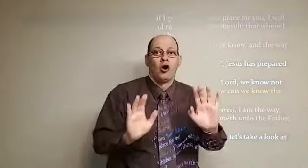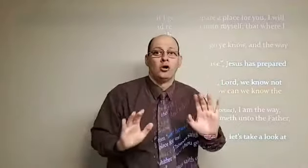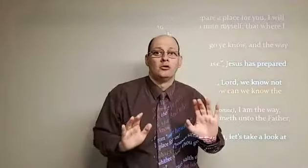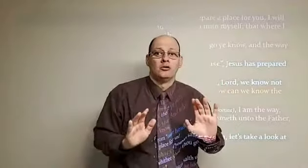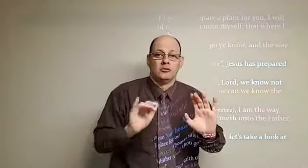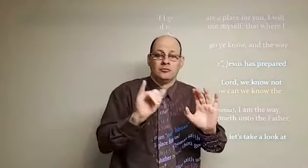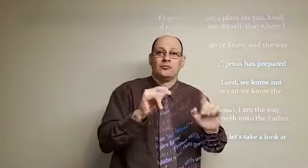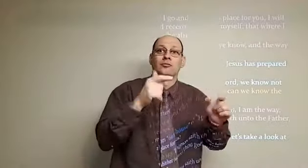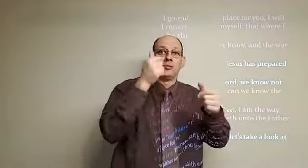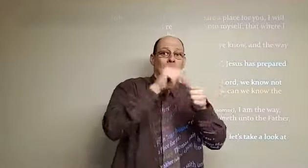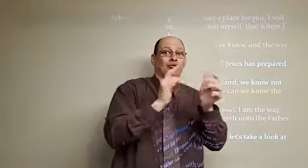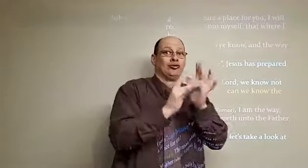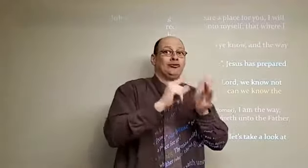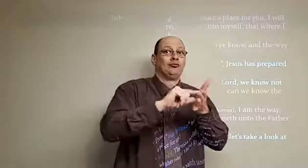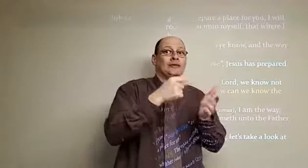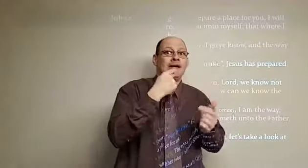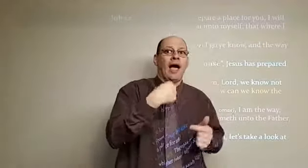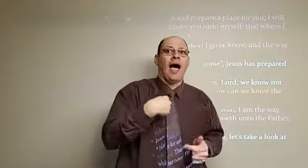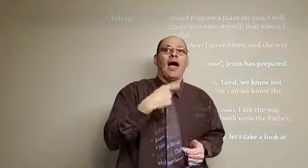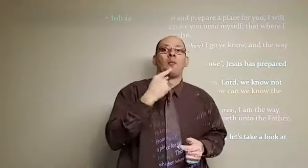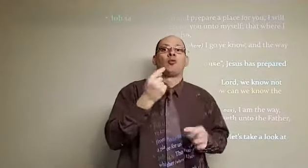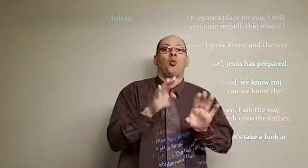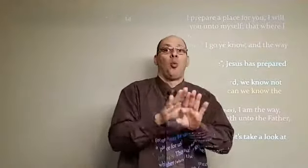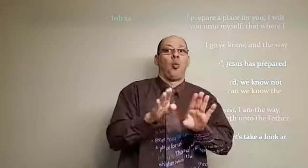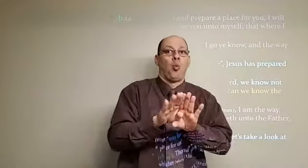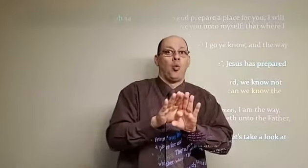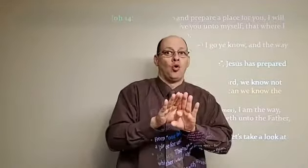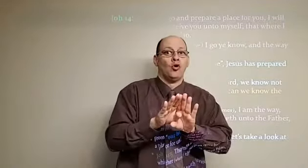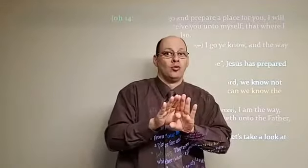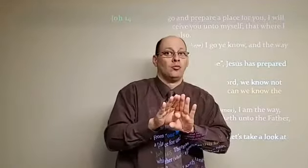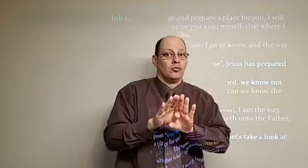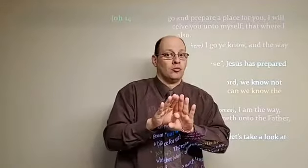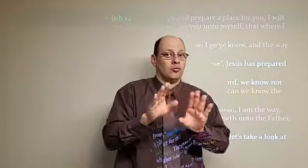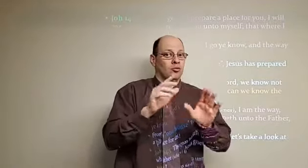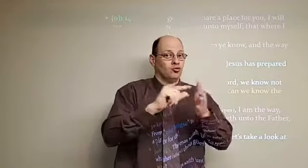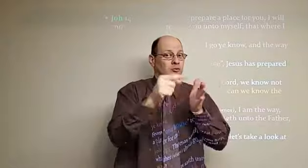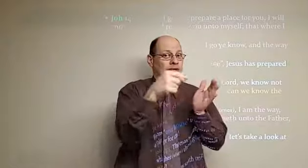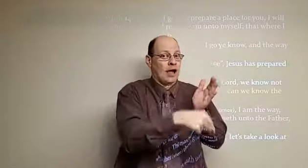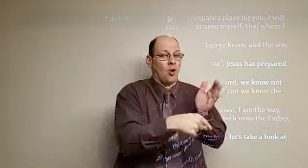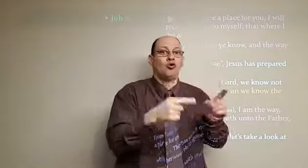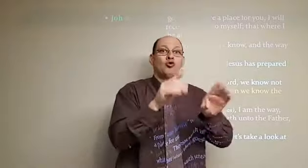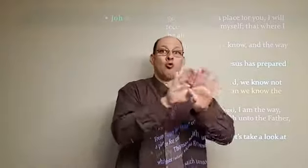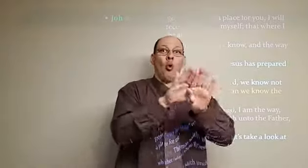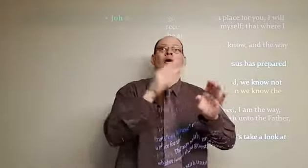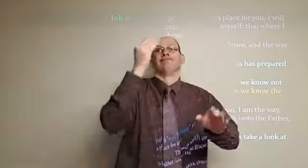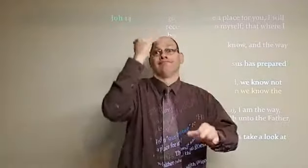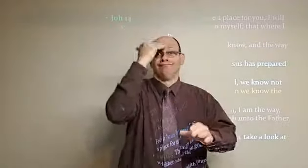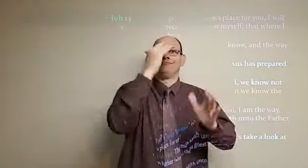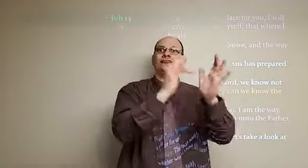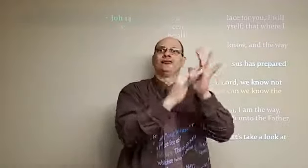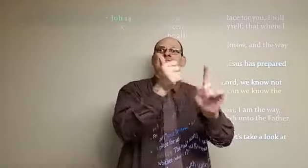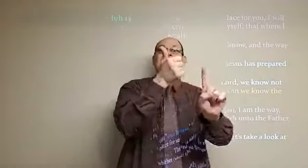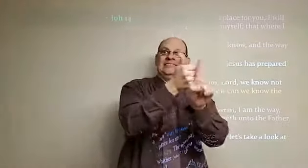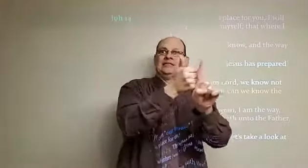door you have to find the right way and Jesus said I am that door so that's the door Jesus is the door